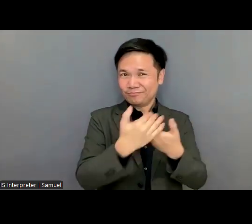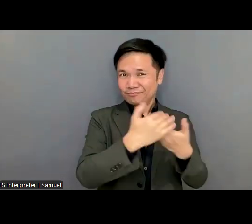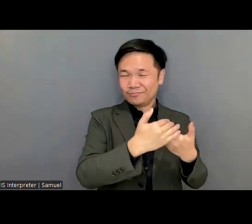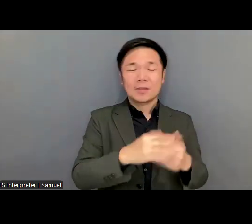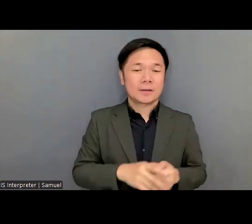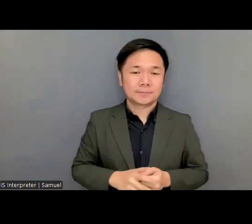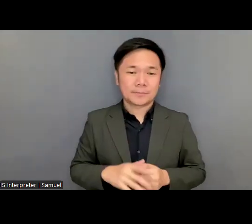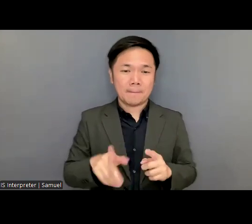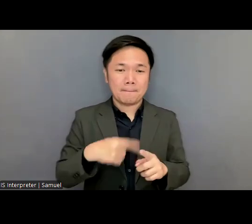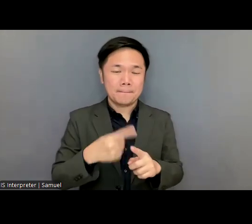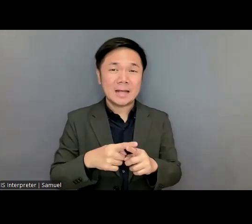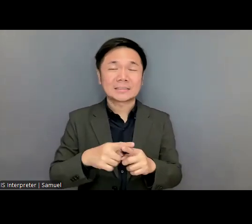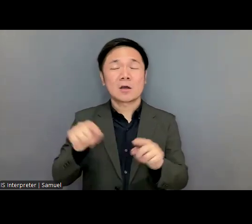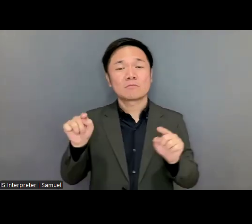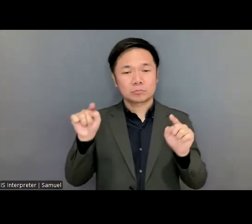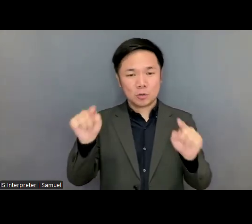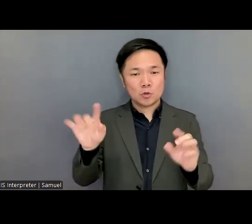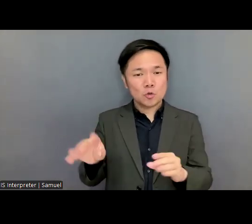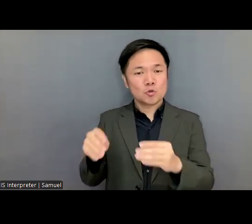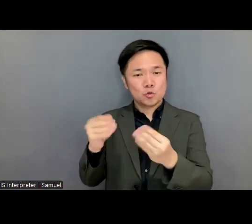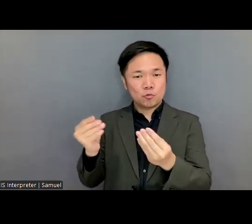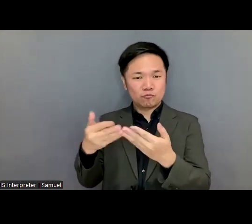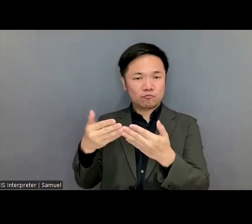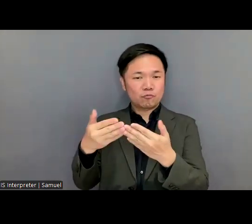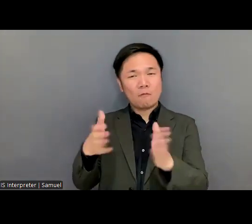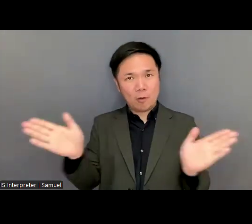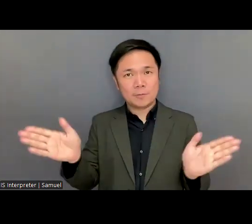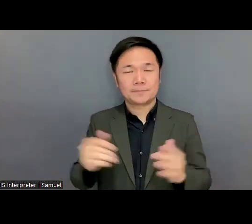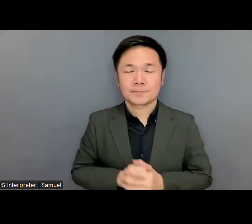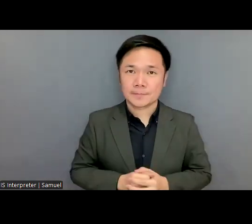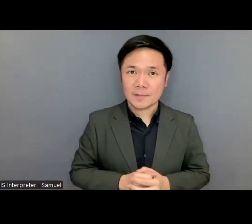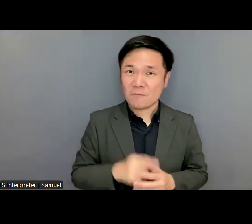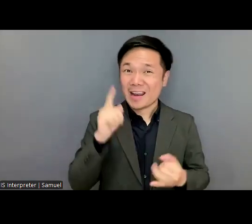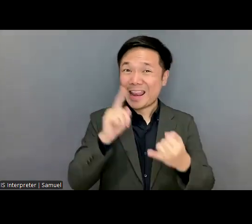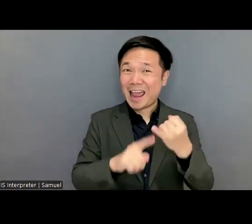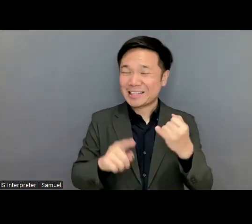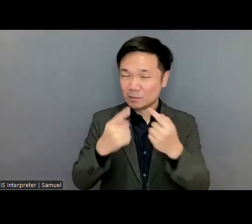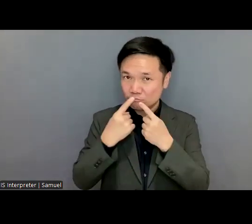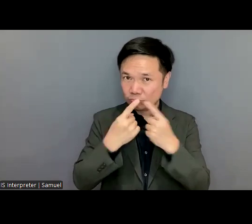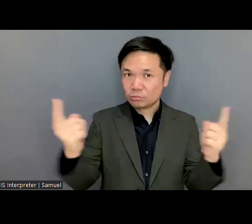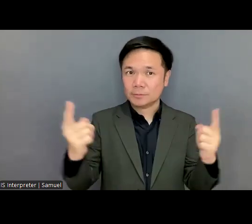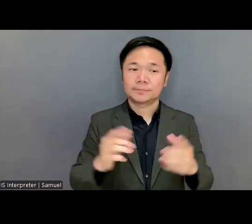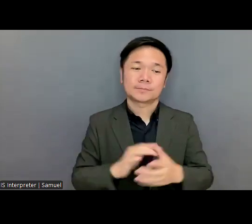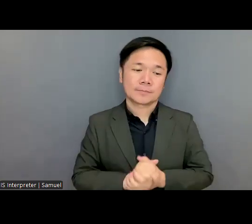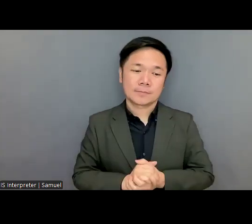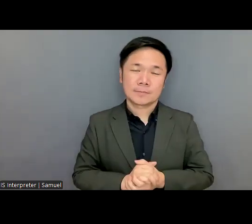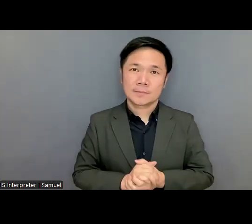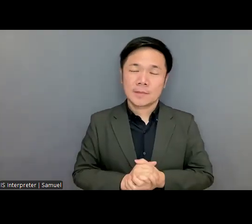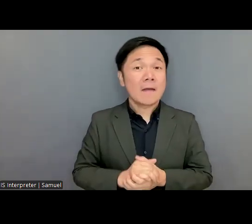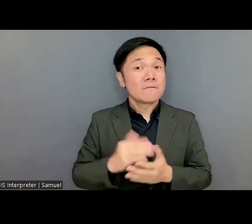youth with disabilities in the final declaration. We are also going to empower youth with disabilities,